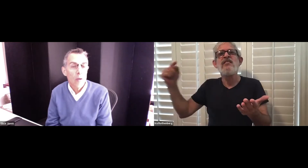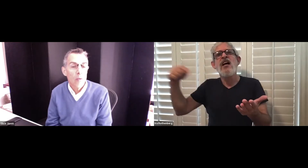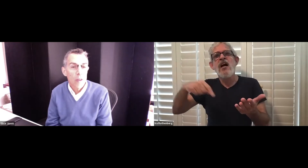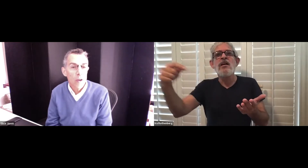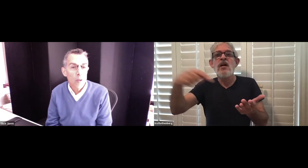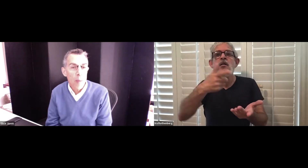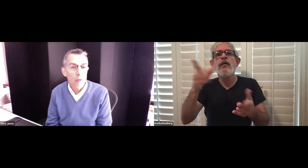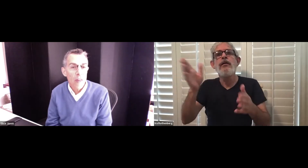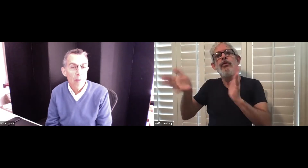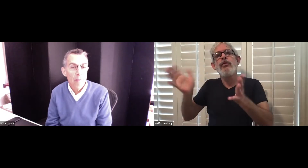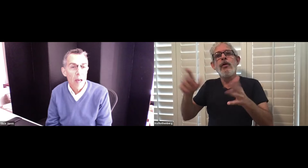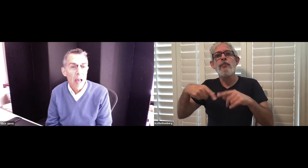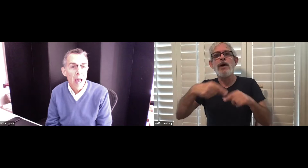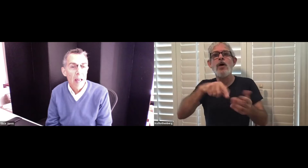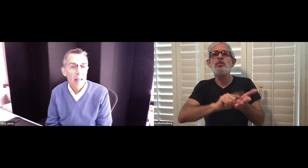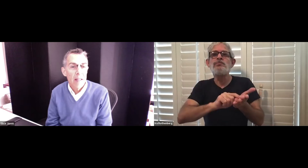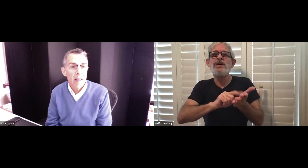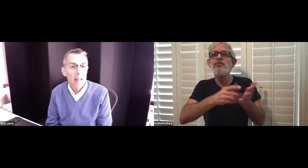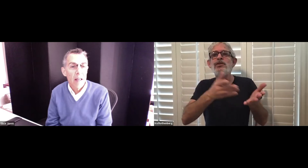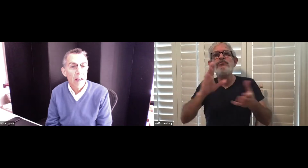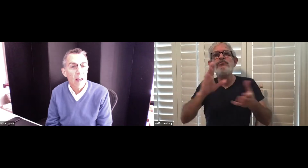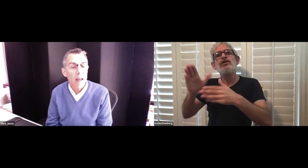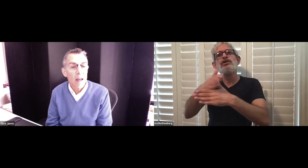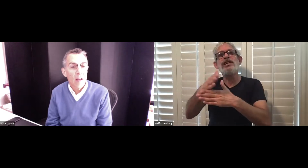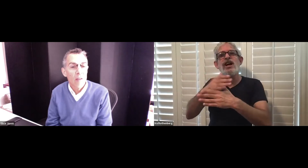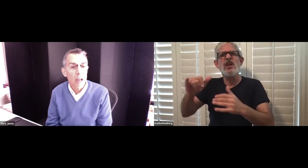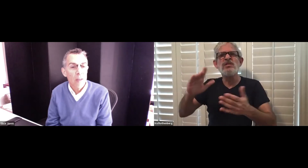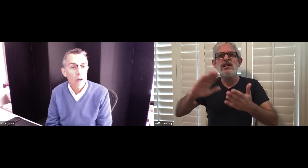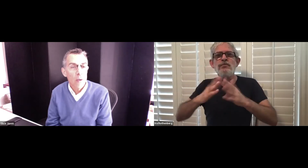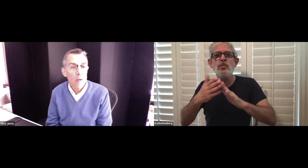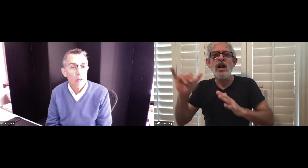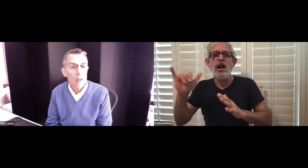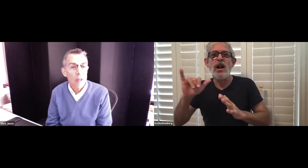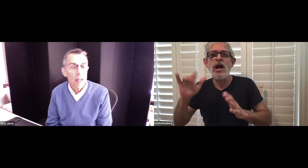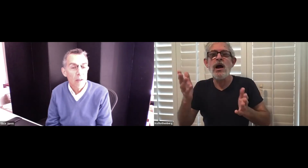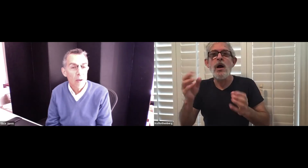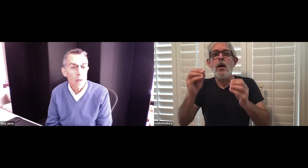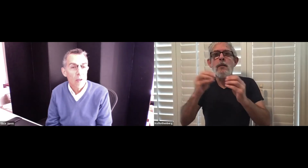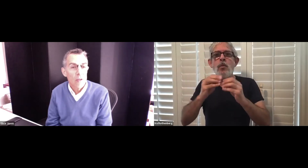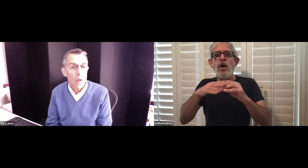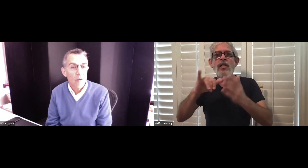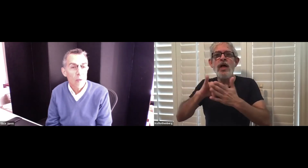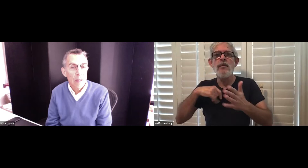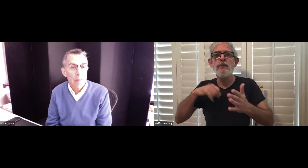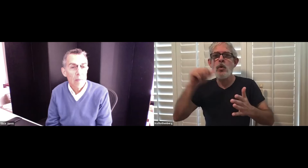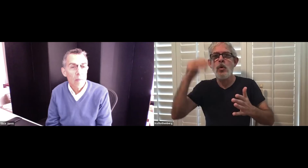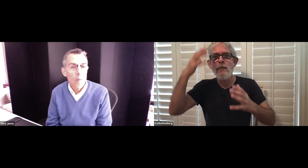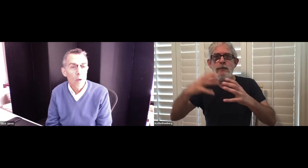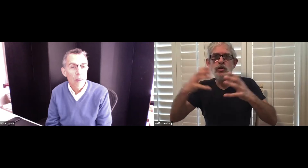the newspaper for them and convey the news in the news, sort of more than that. And